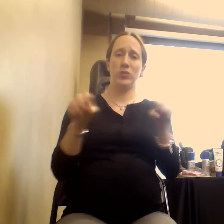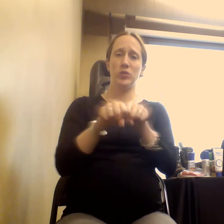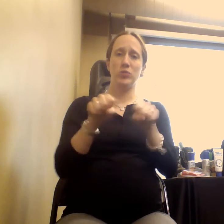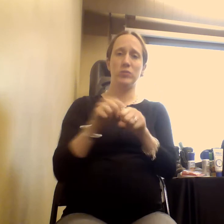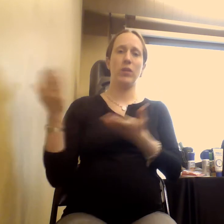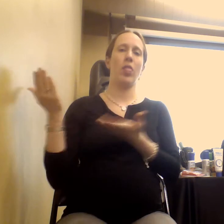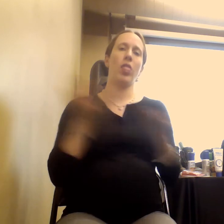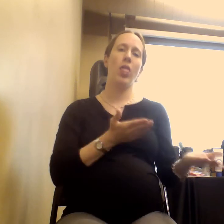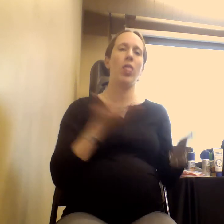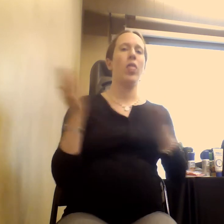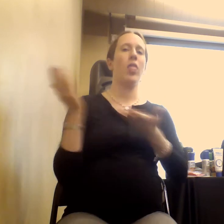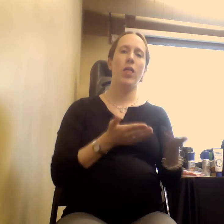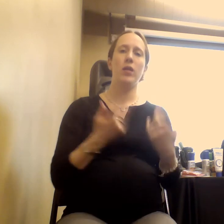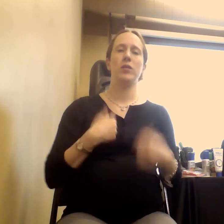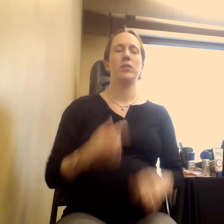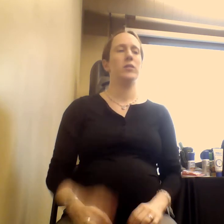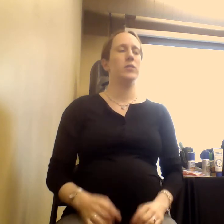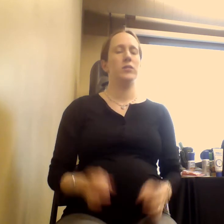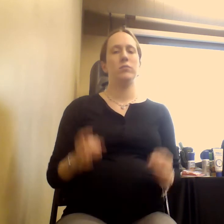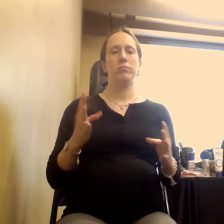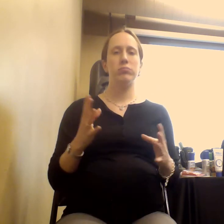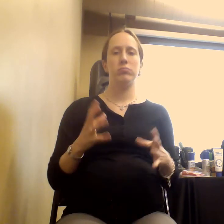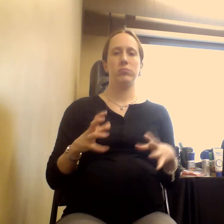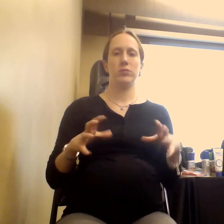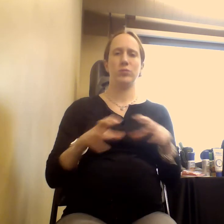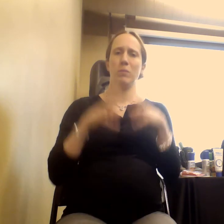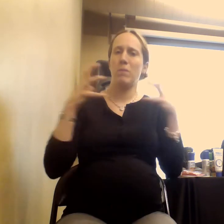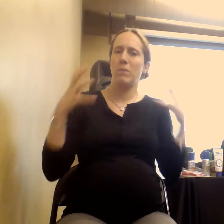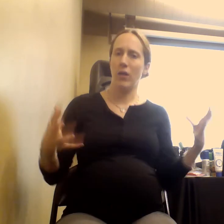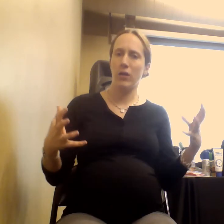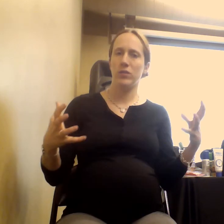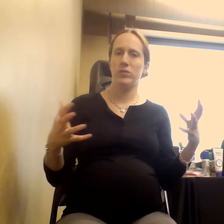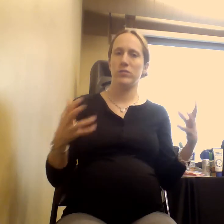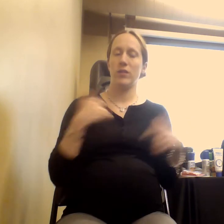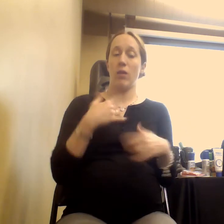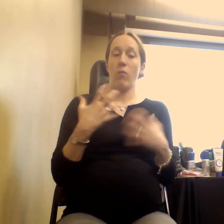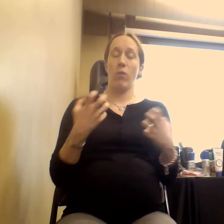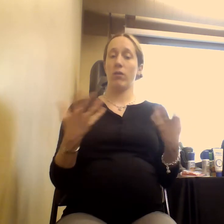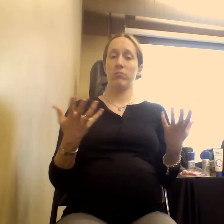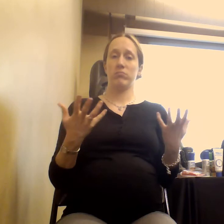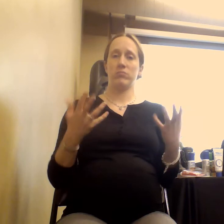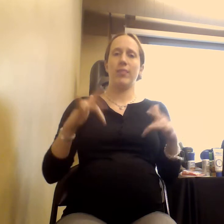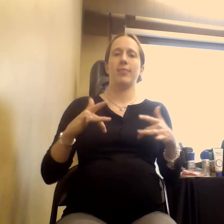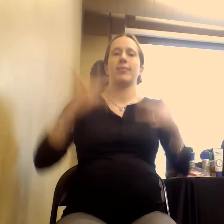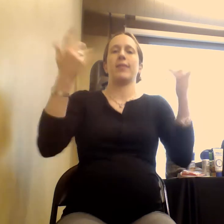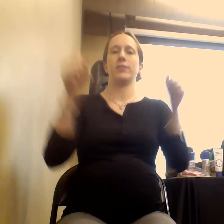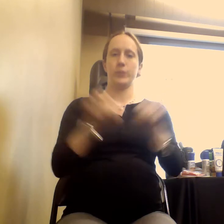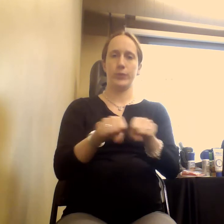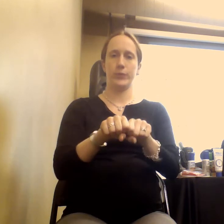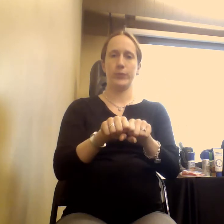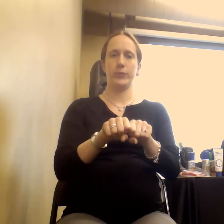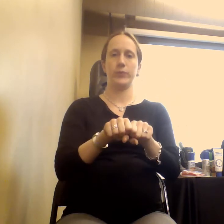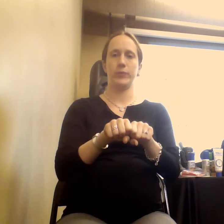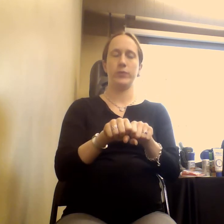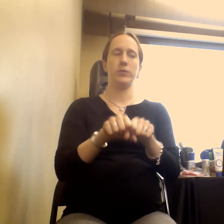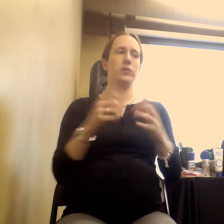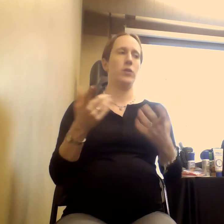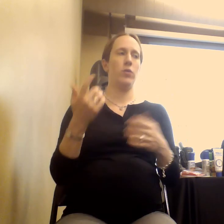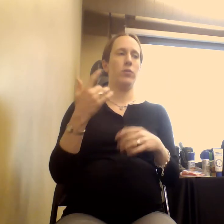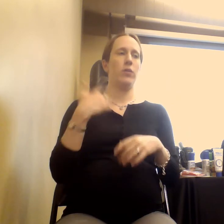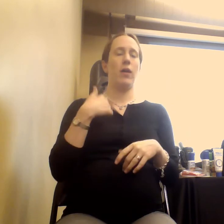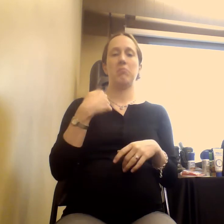in my luggage, I like to go super lightweight, you know. So I decided to get me a lightweight boot that was Gore-Tex. Everybody know what